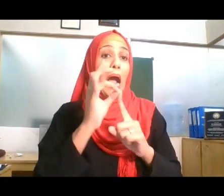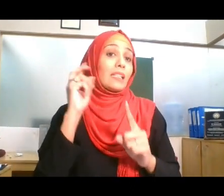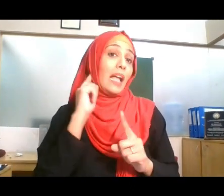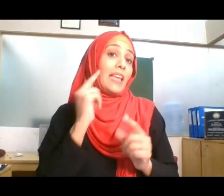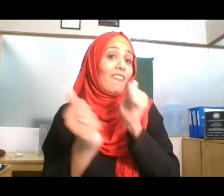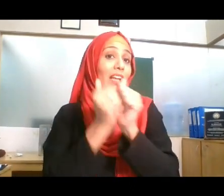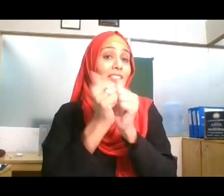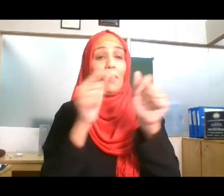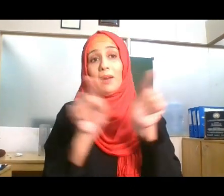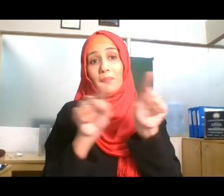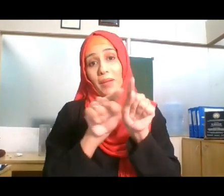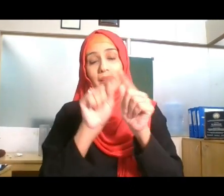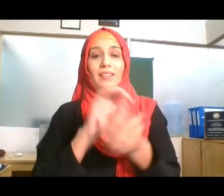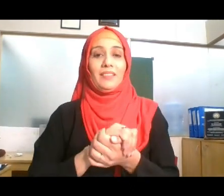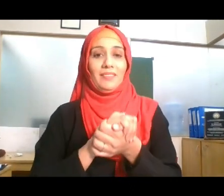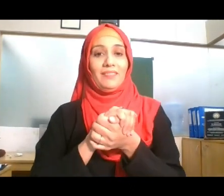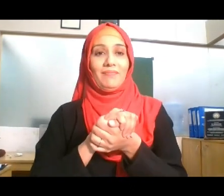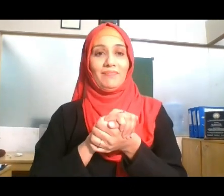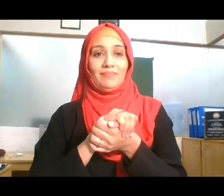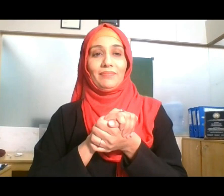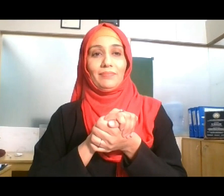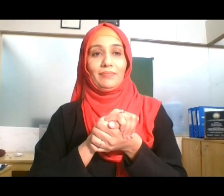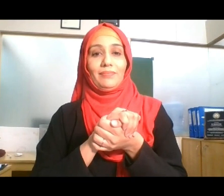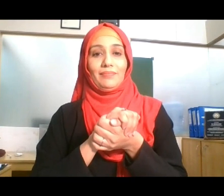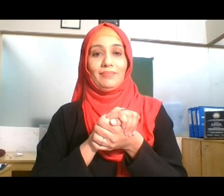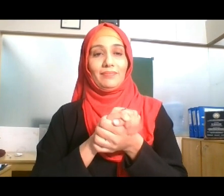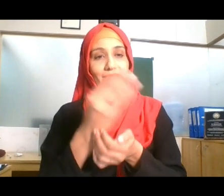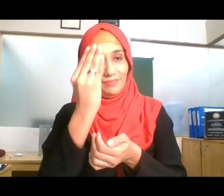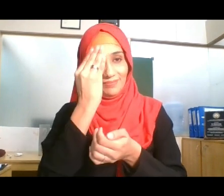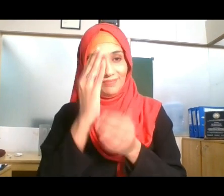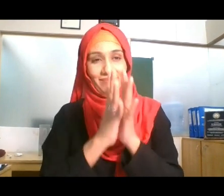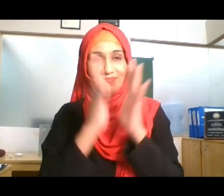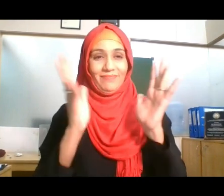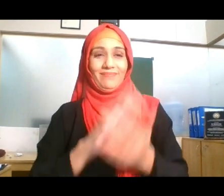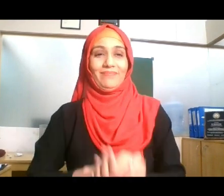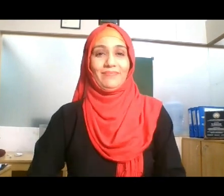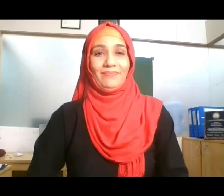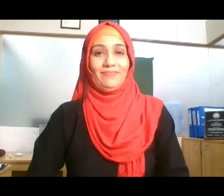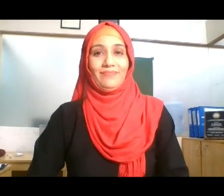and become accessible for all. Thank you.